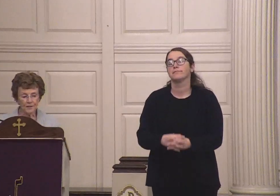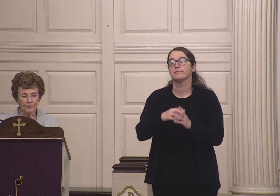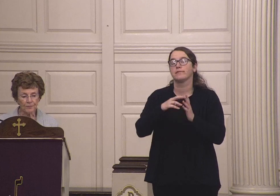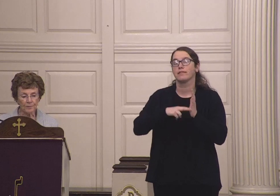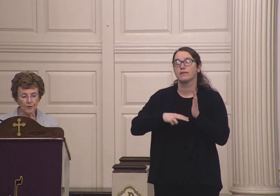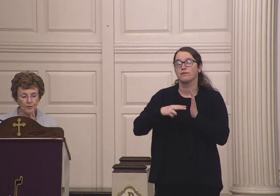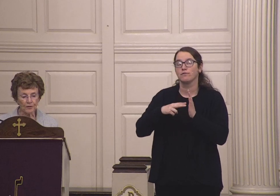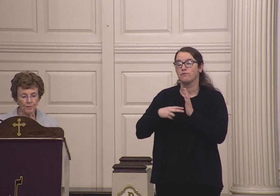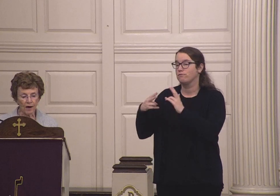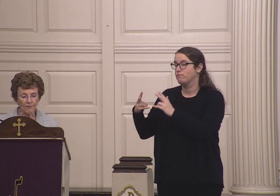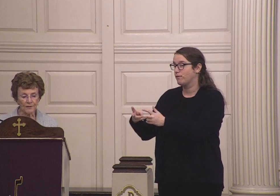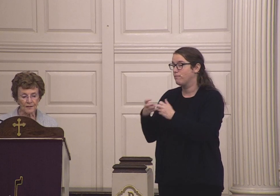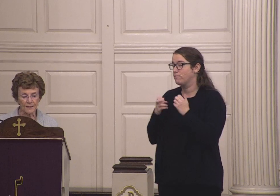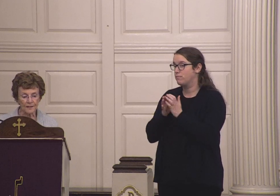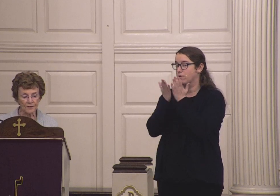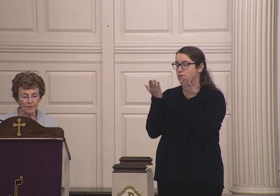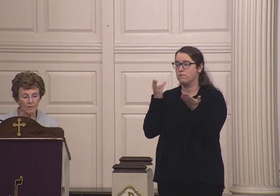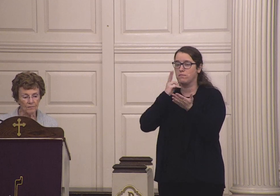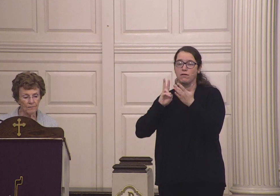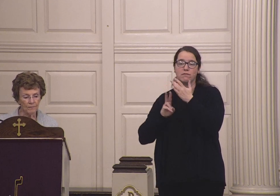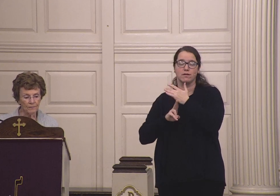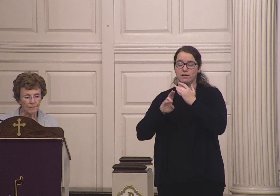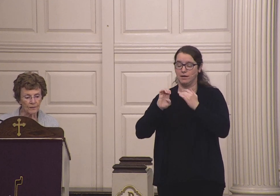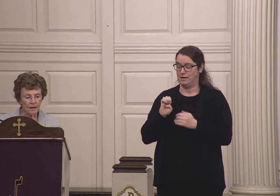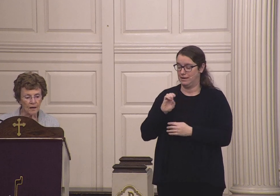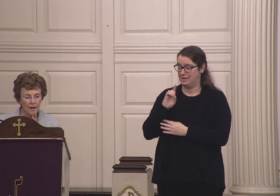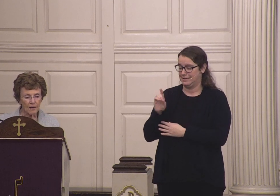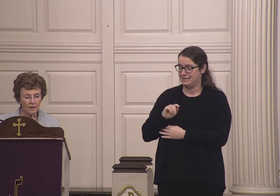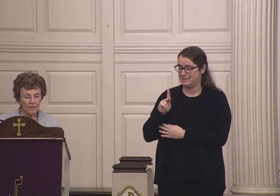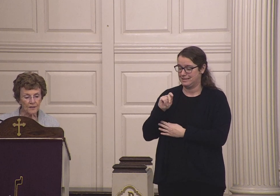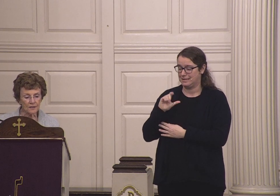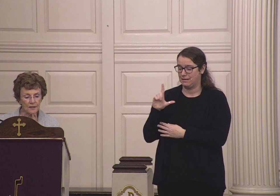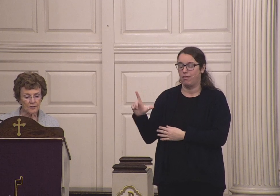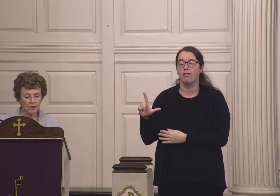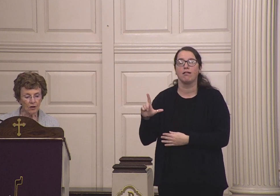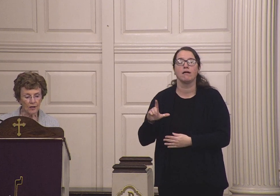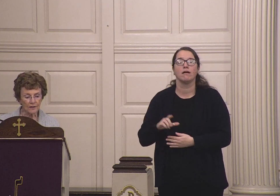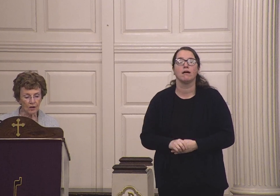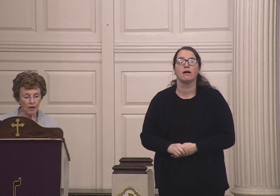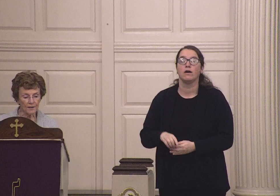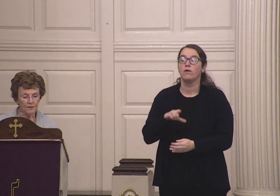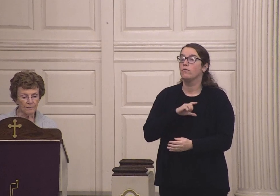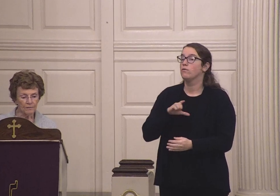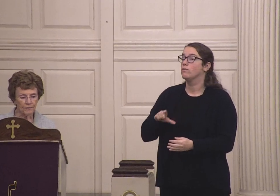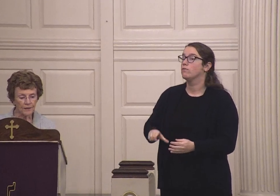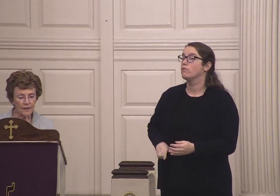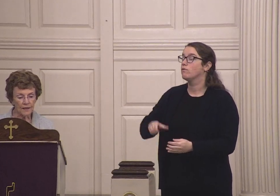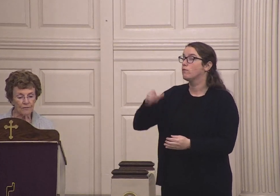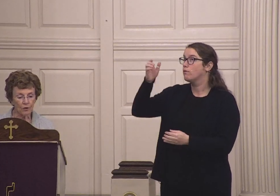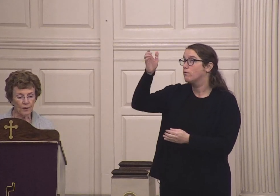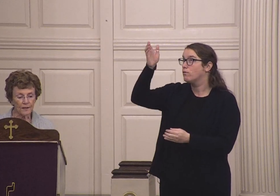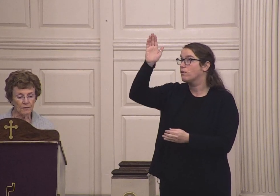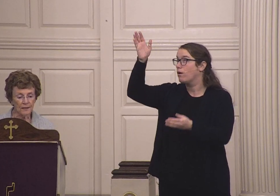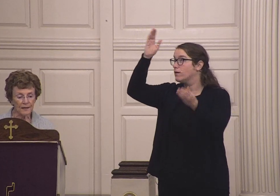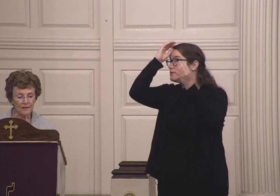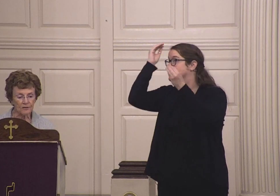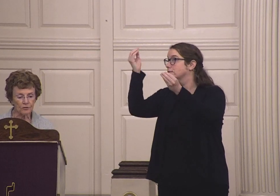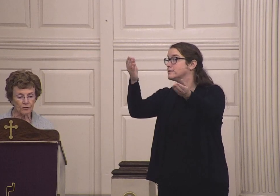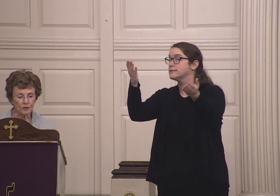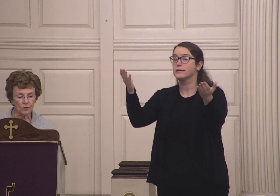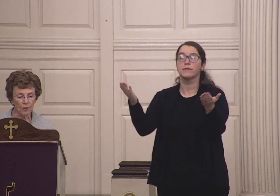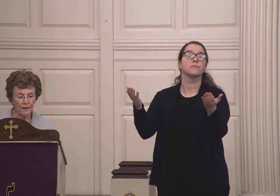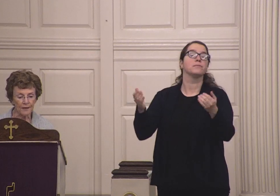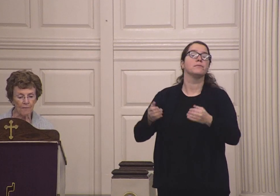A reading from the book of the prophet Ezekiel. Thus says the Lord God, if the wicked